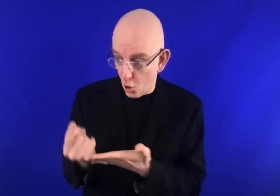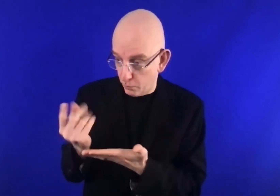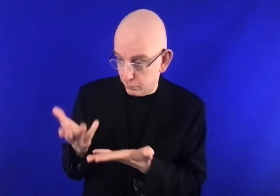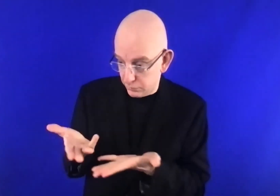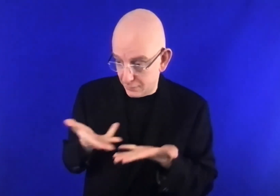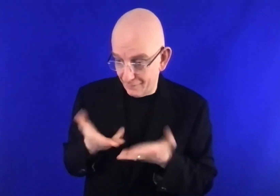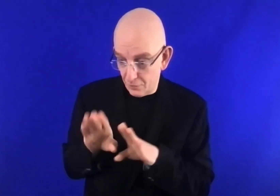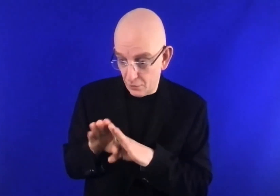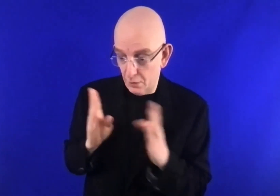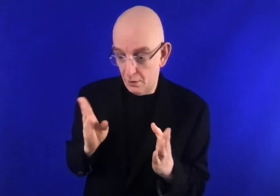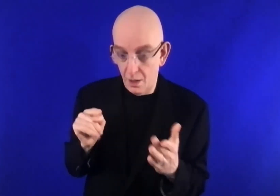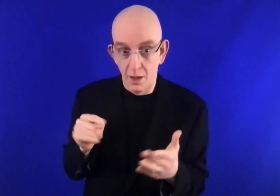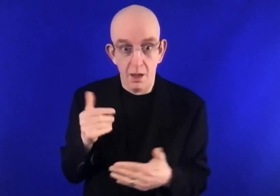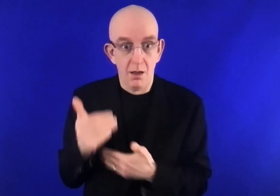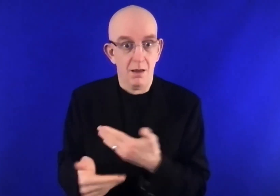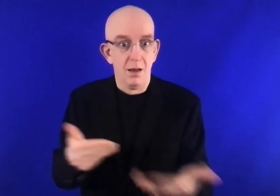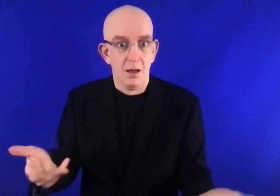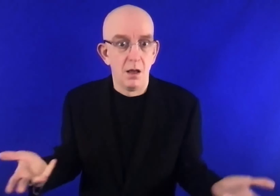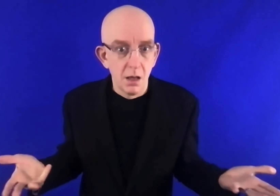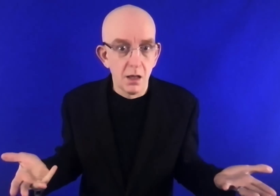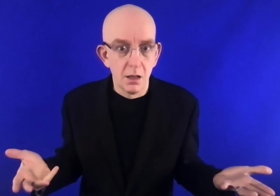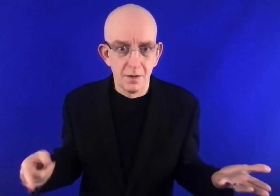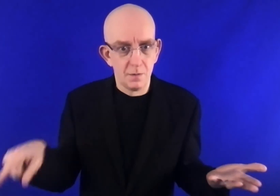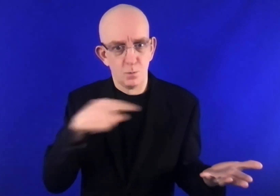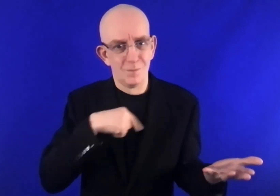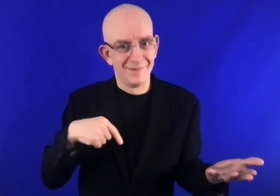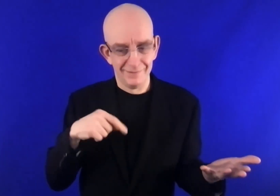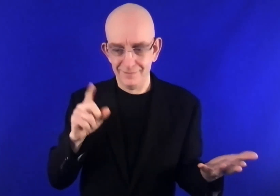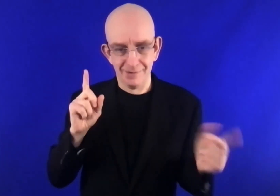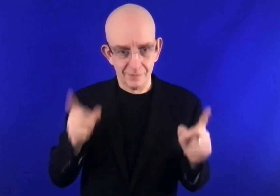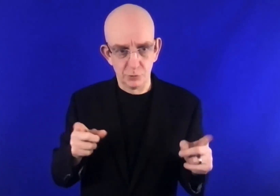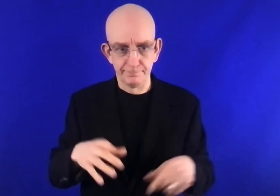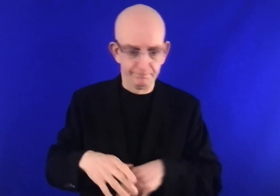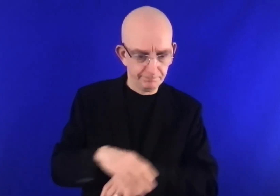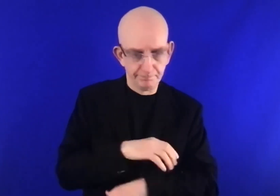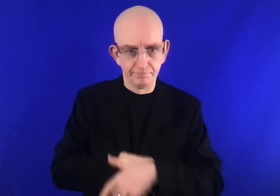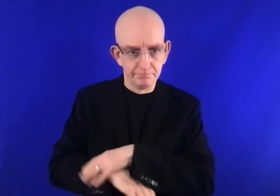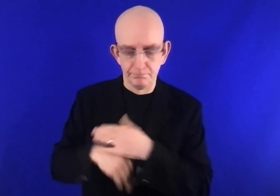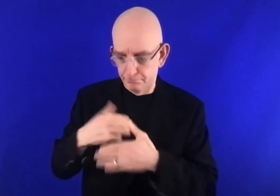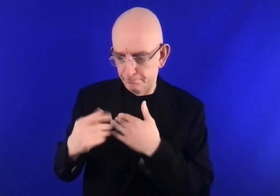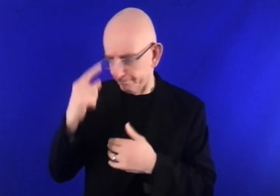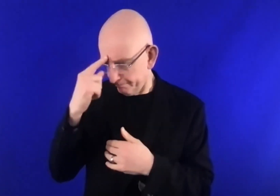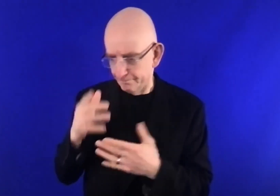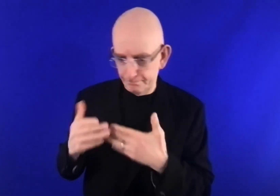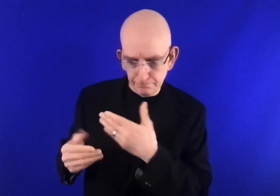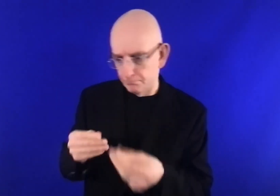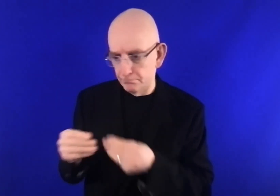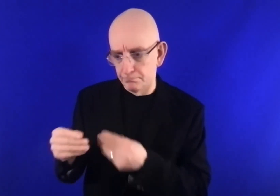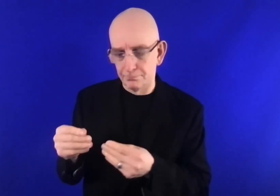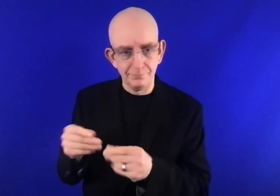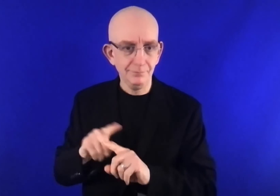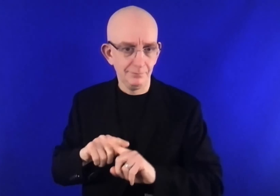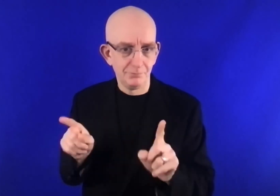we have to do things differently. We'll do things differently, and that's fundamental in order to